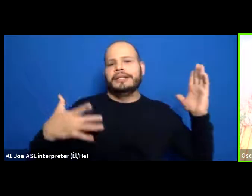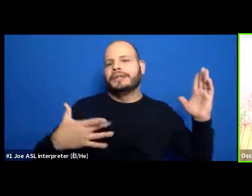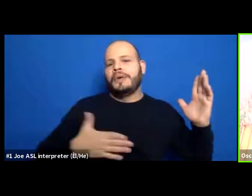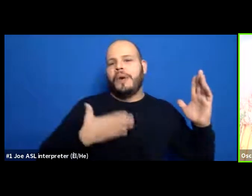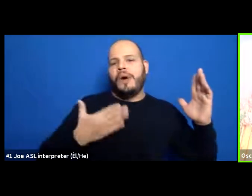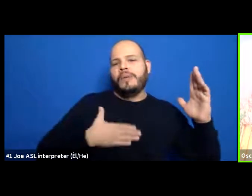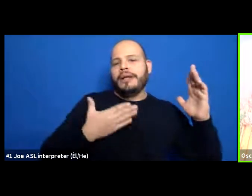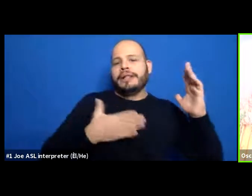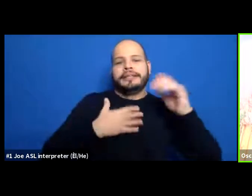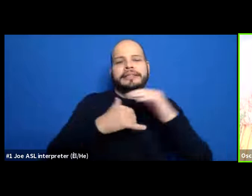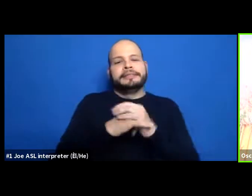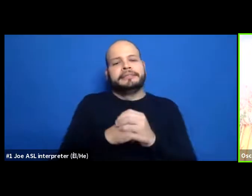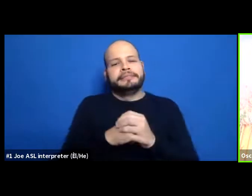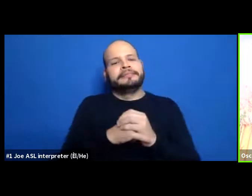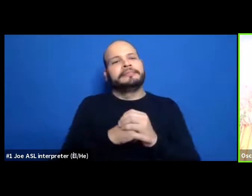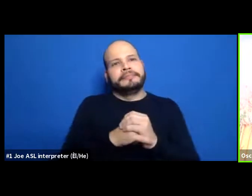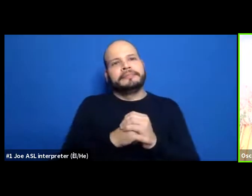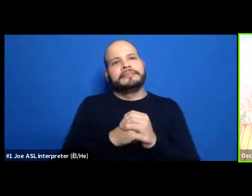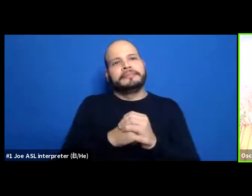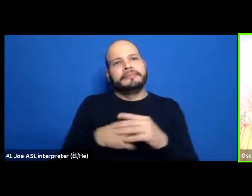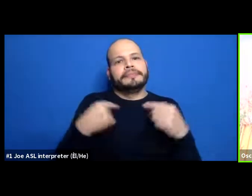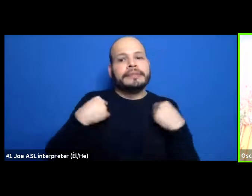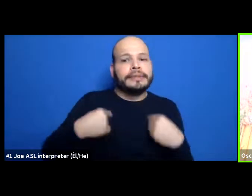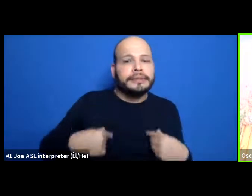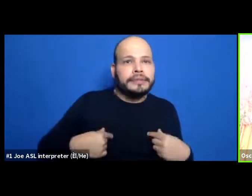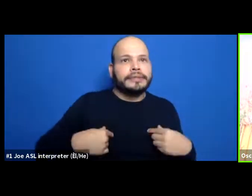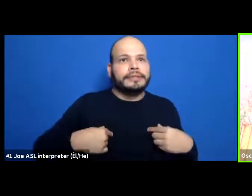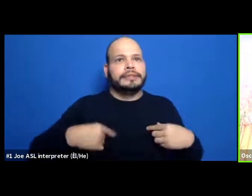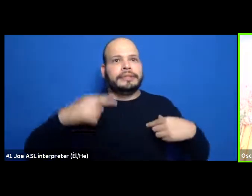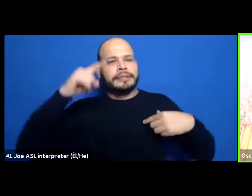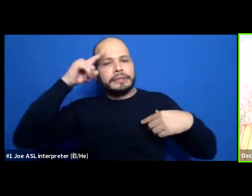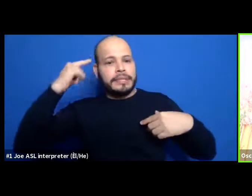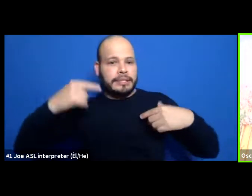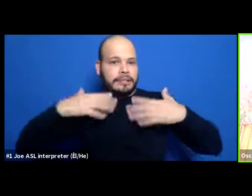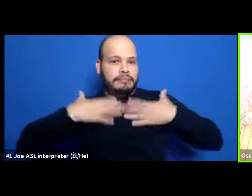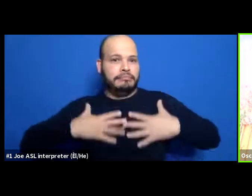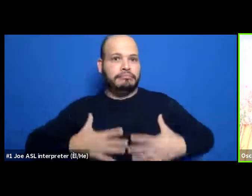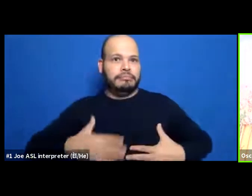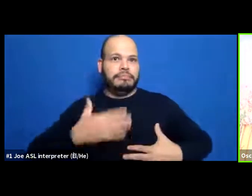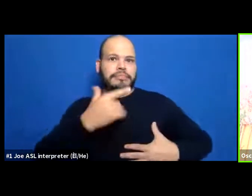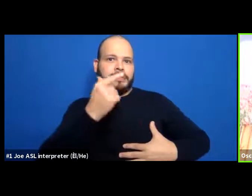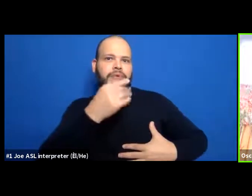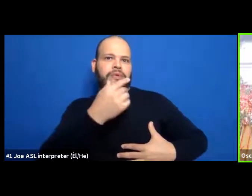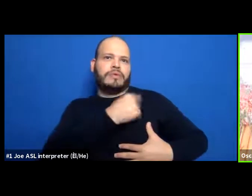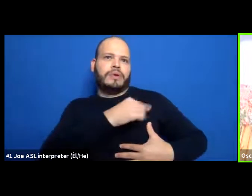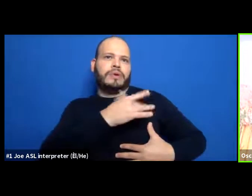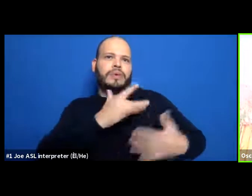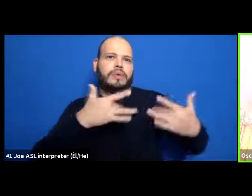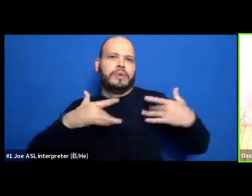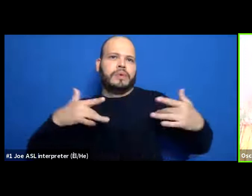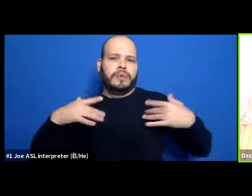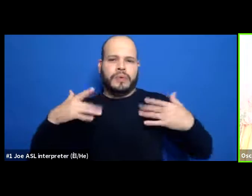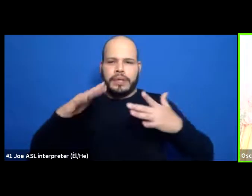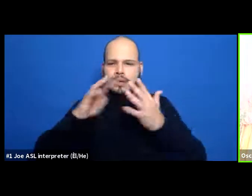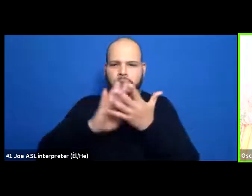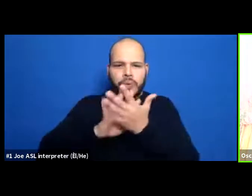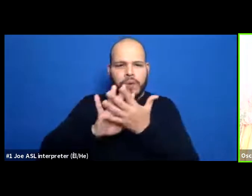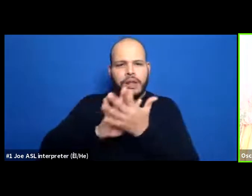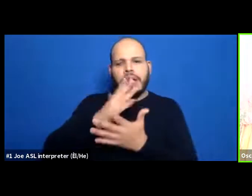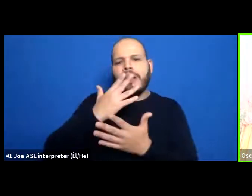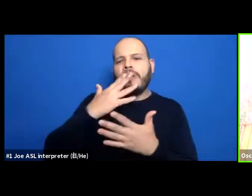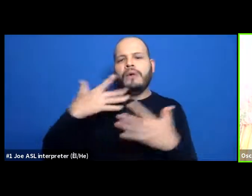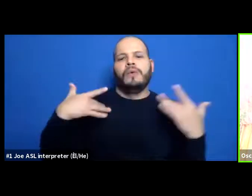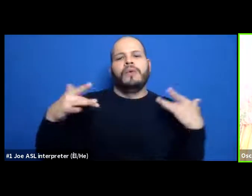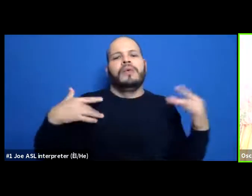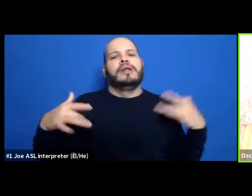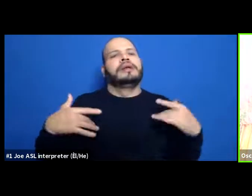white, magenta, and yellow lines running across it. In my background, it's kind of light, but I am sitting out on